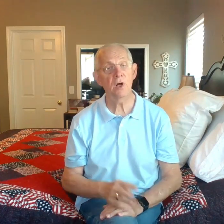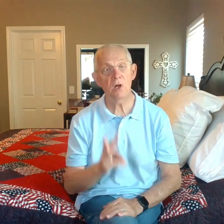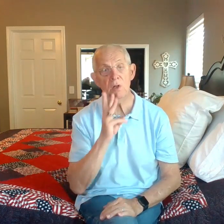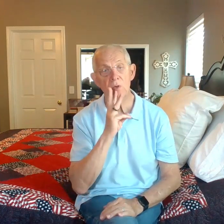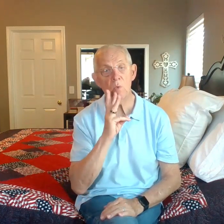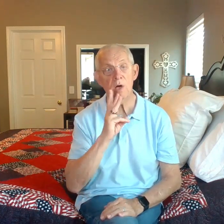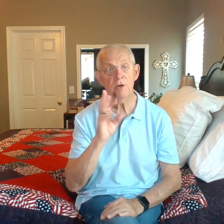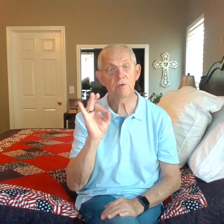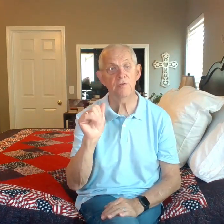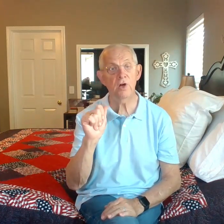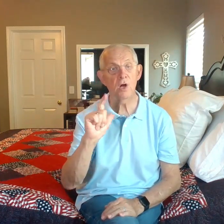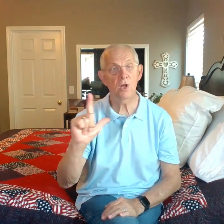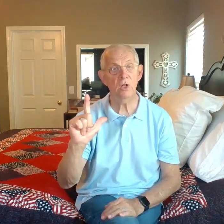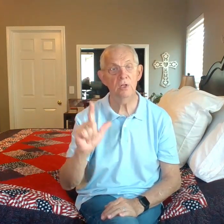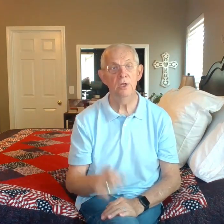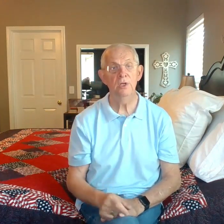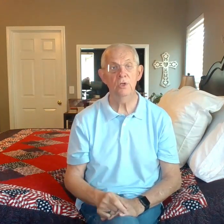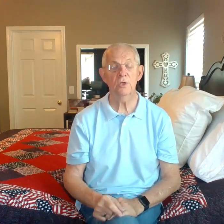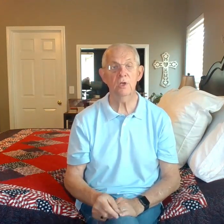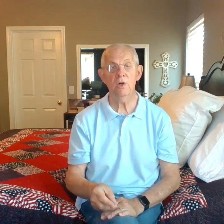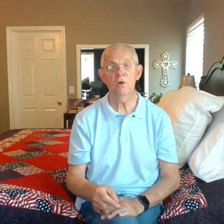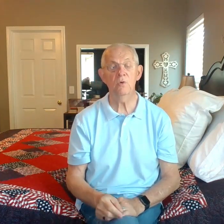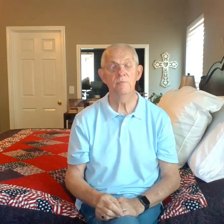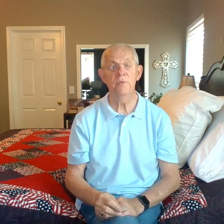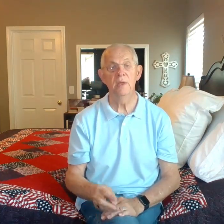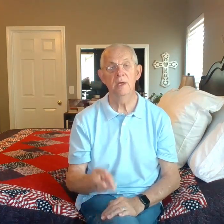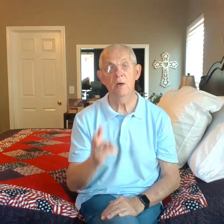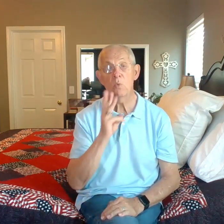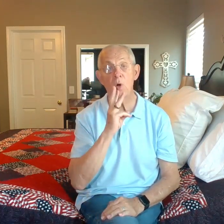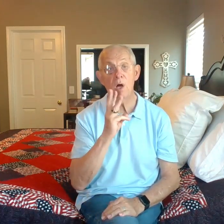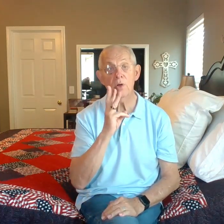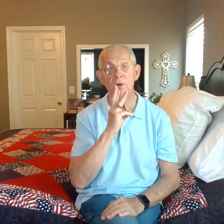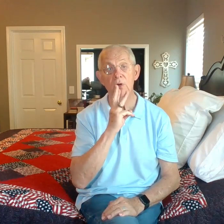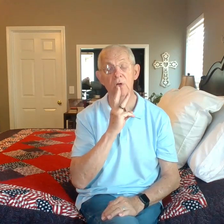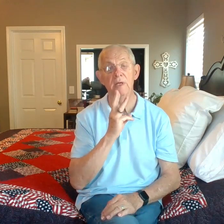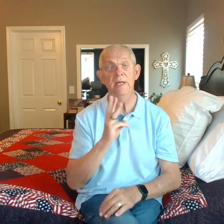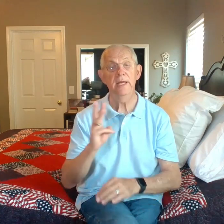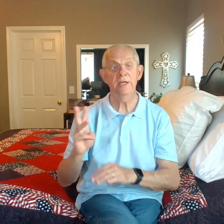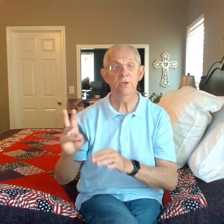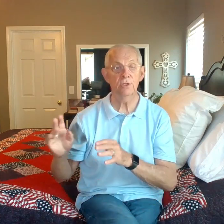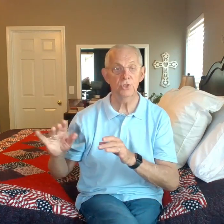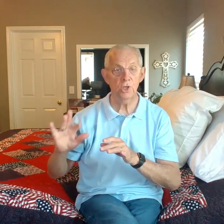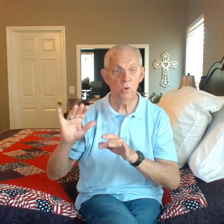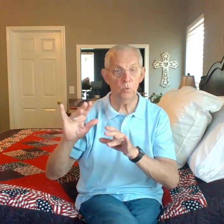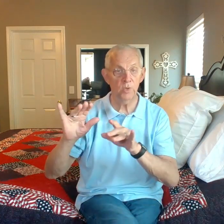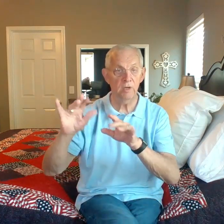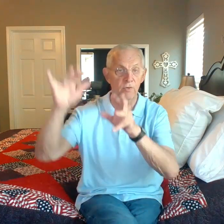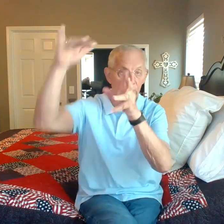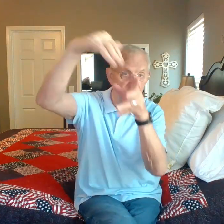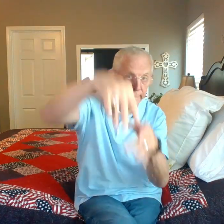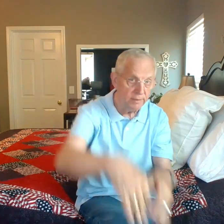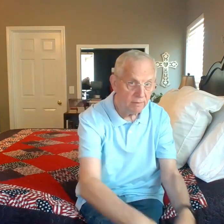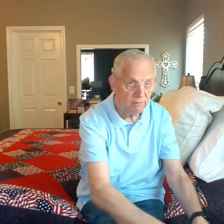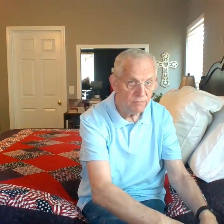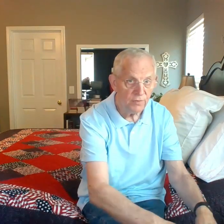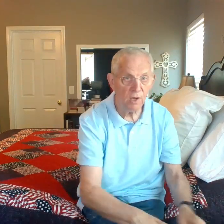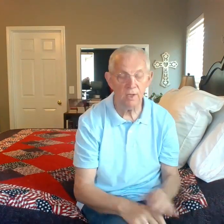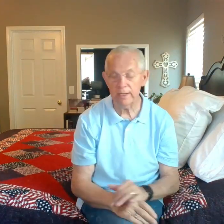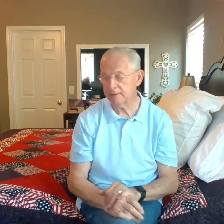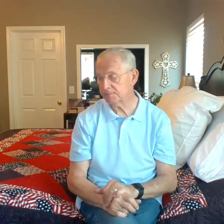waterfall, you can go a water, and you can show a river and then falling.